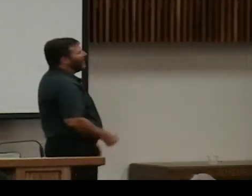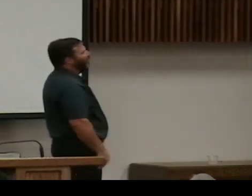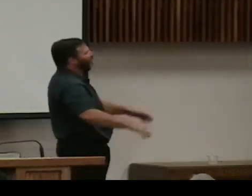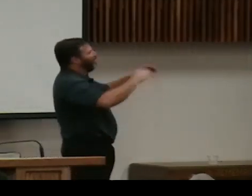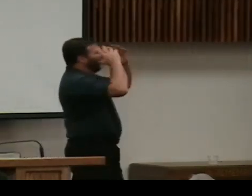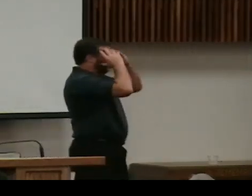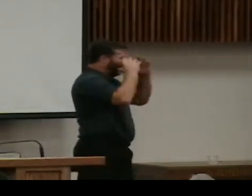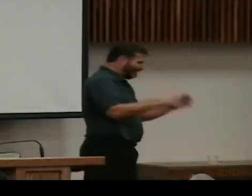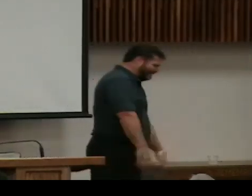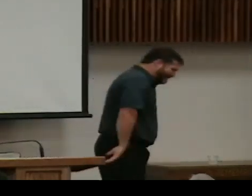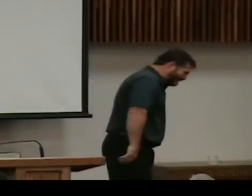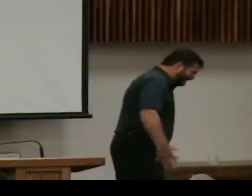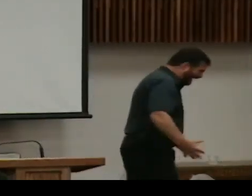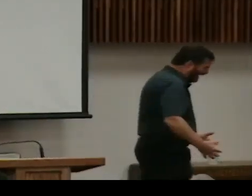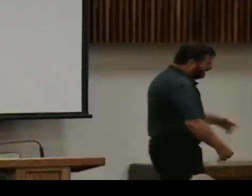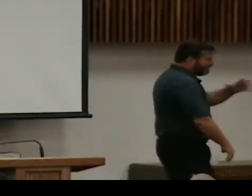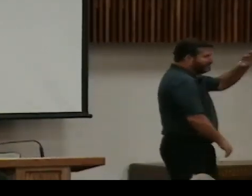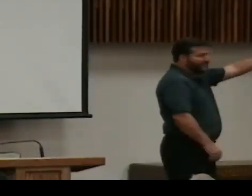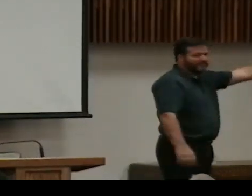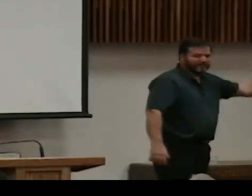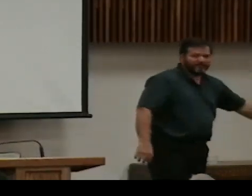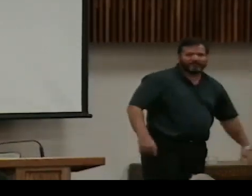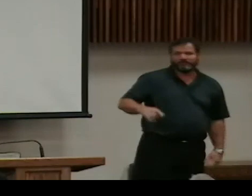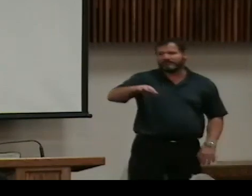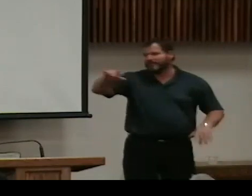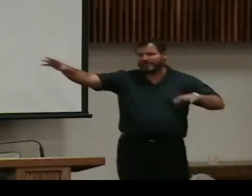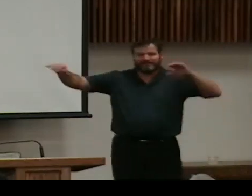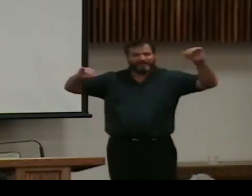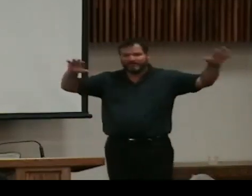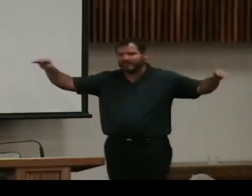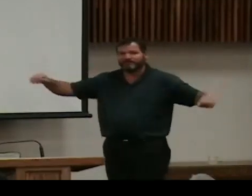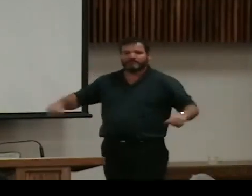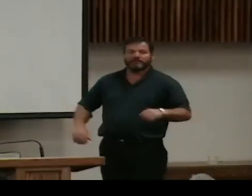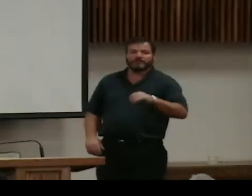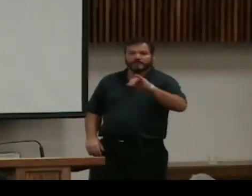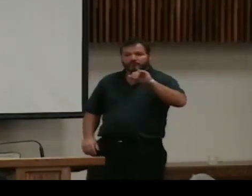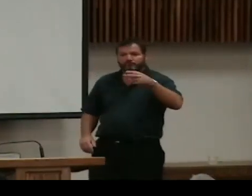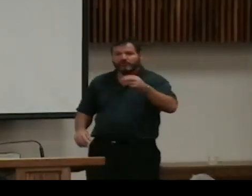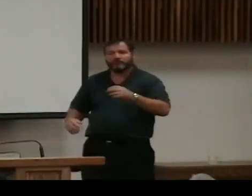I denied him three times before the rooster crowed. Everybody's leaving.